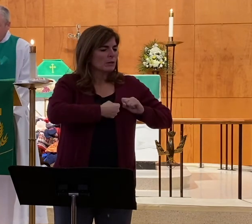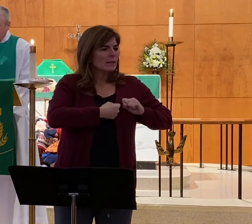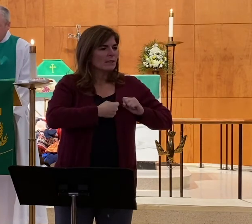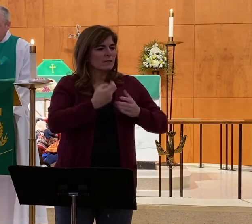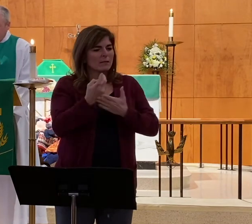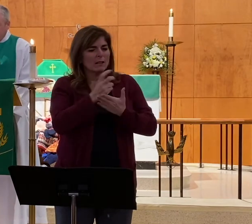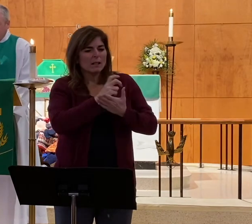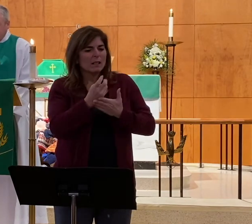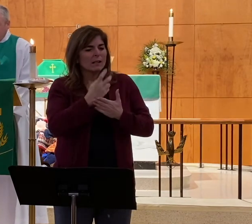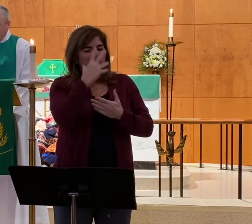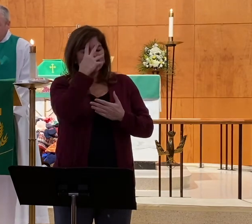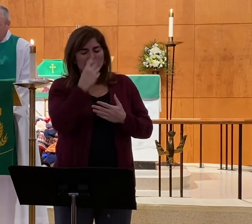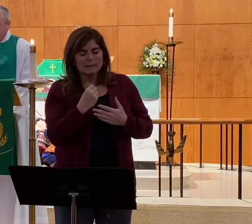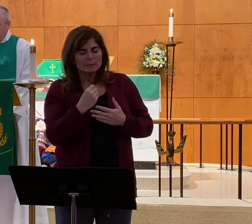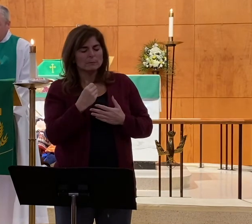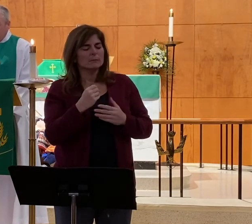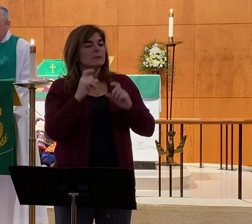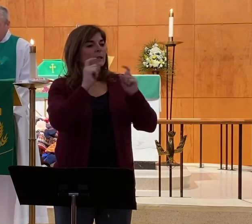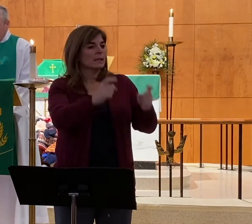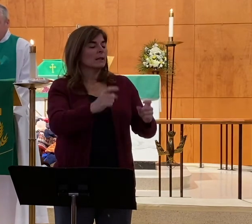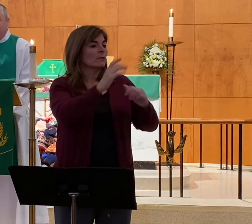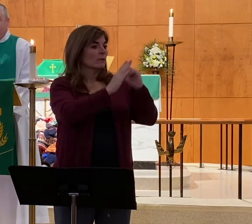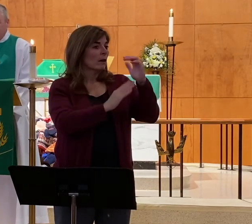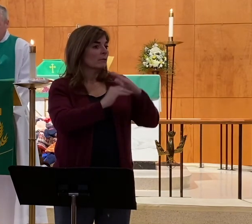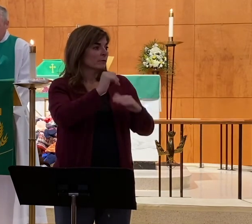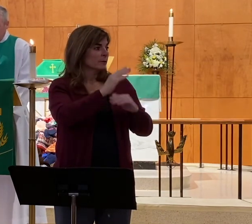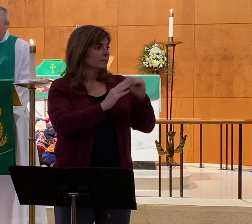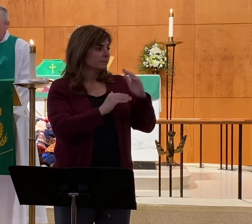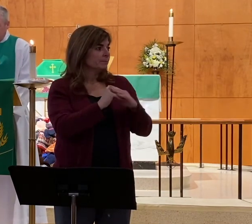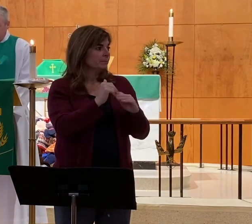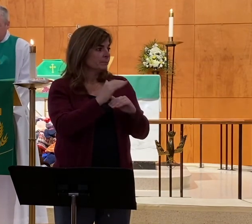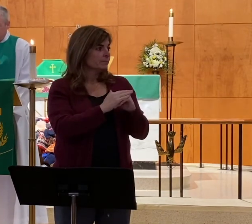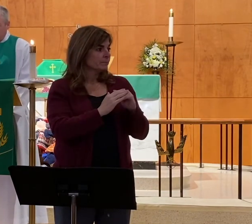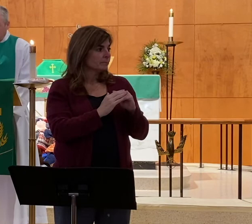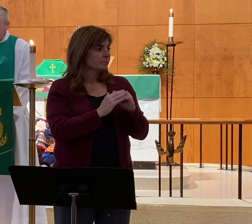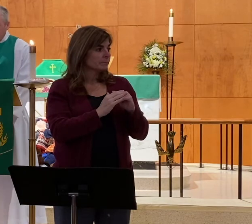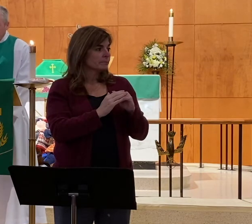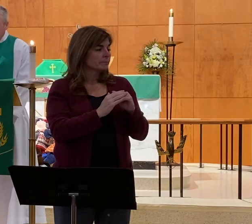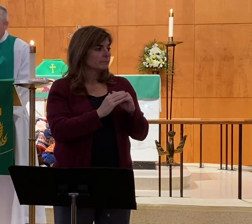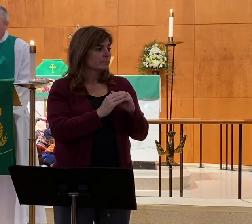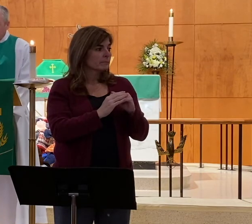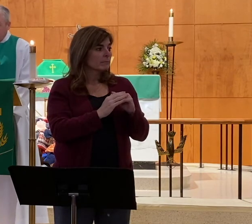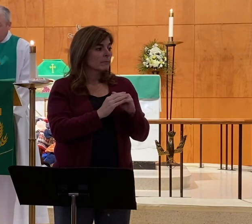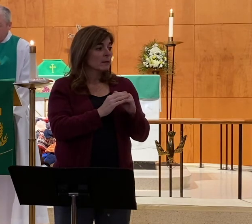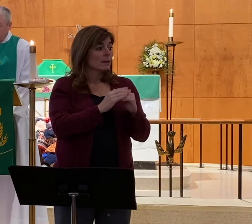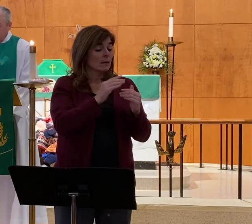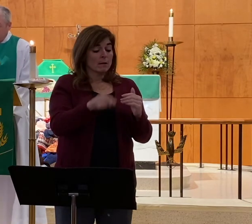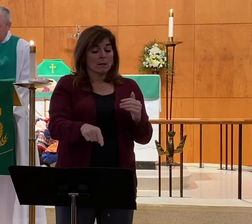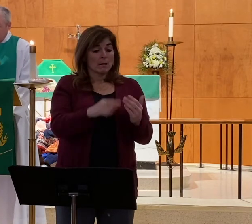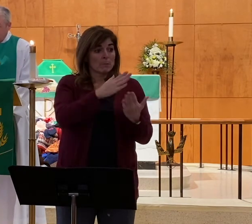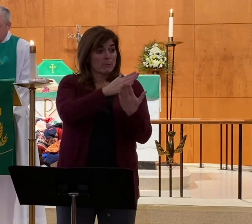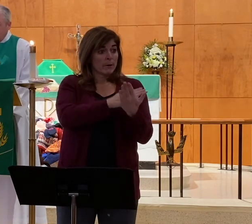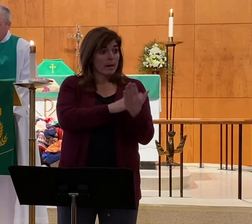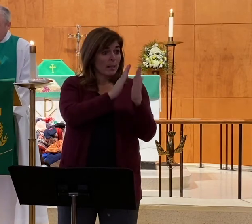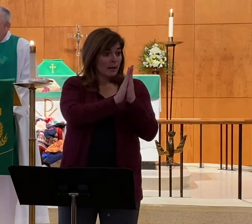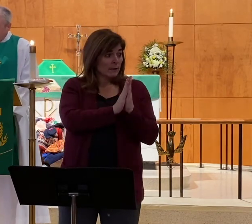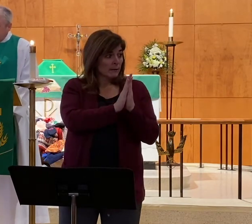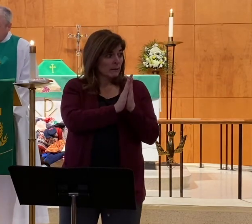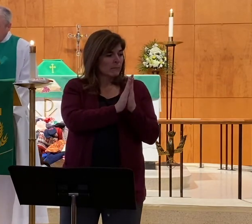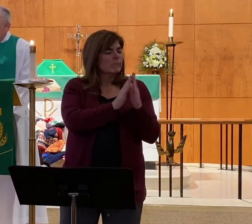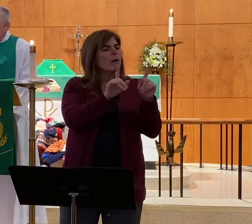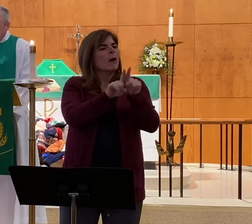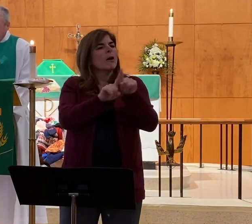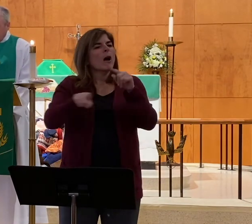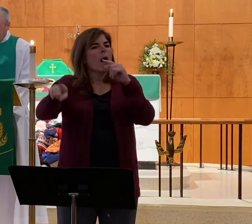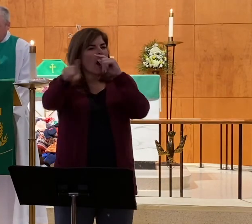sleep, that comfort will come in those in any distress. Along with those listed on our prayer list, we may bring